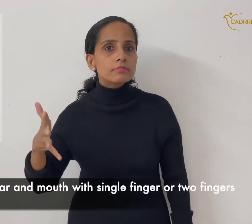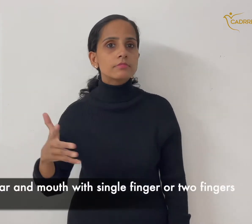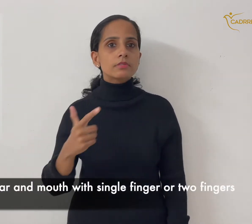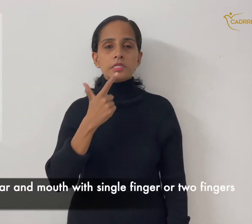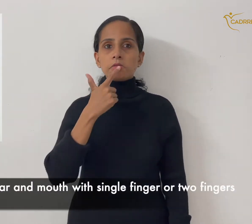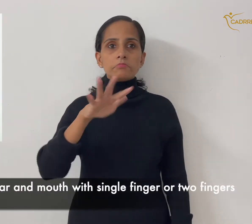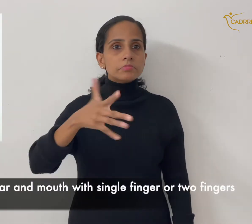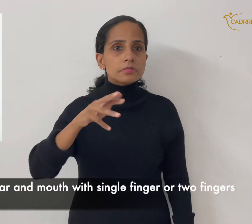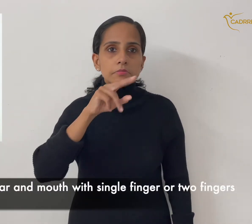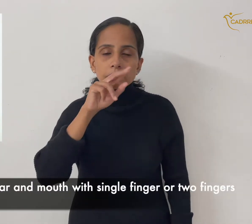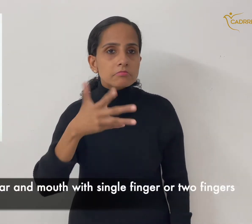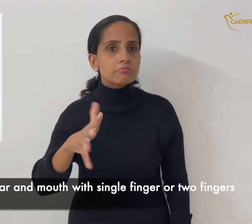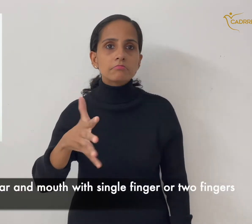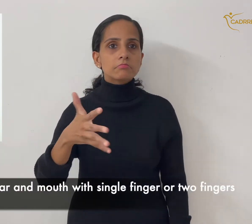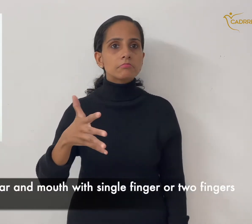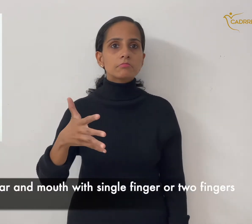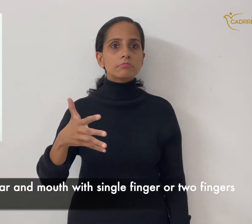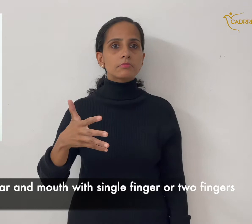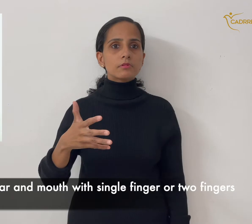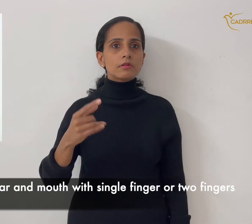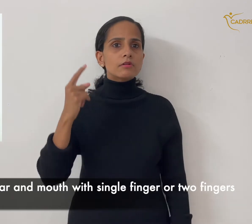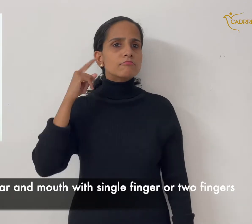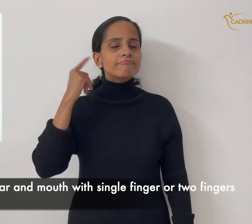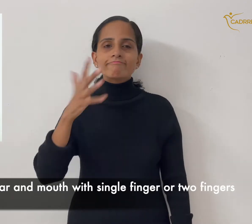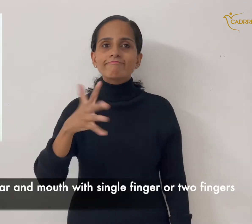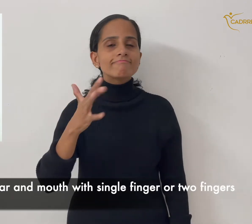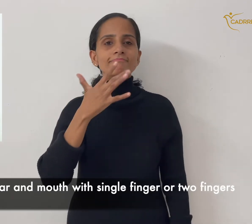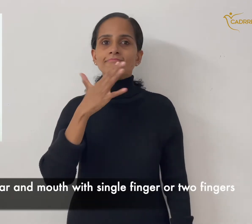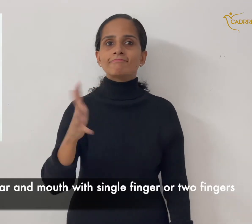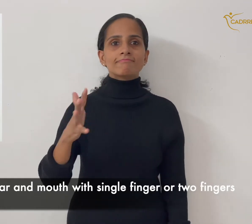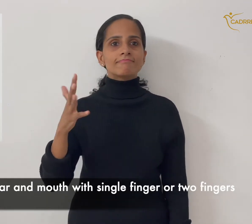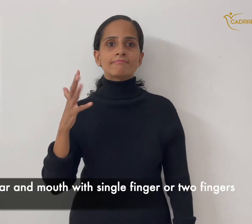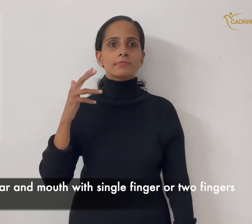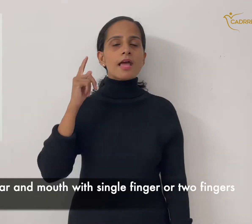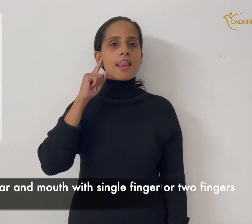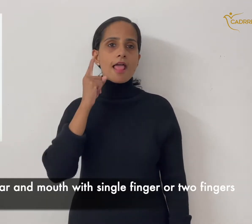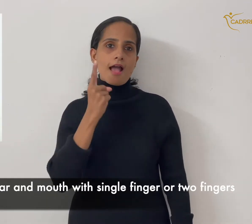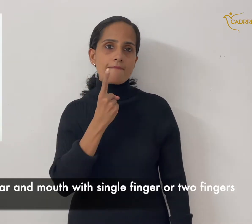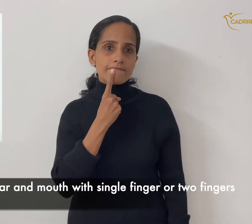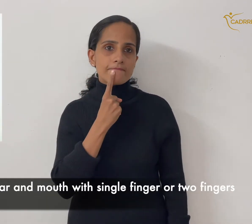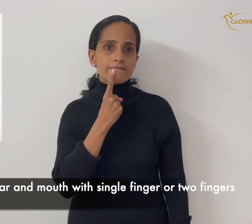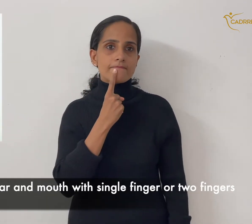and mouth with single finger or two fingers. I am deaf.